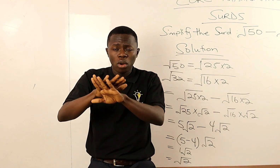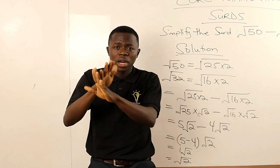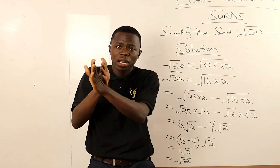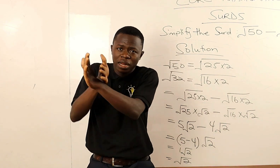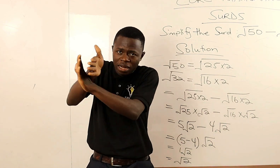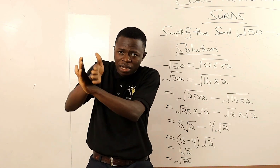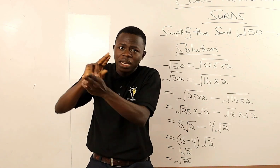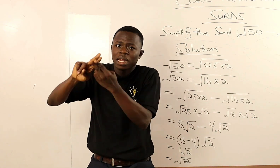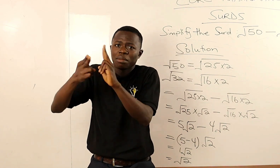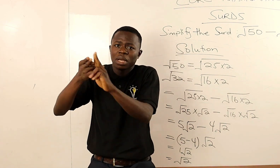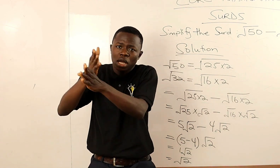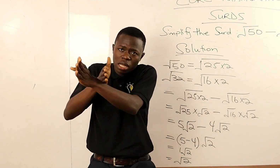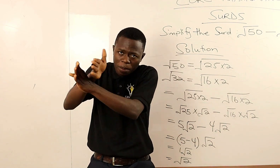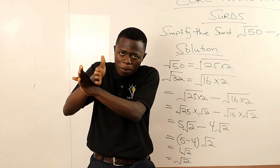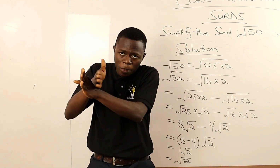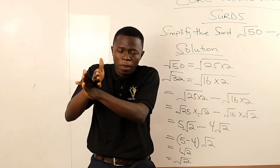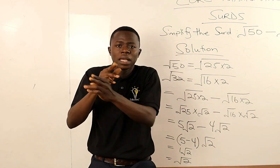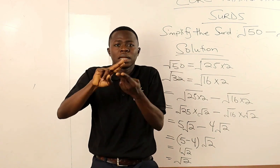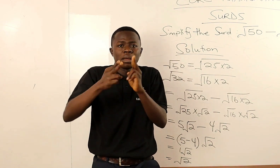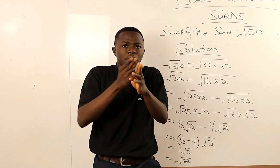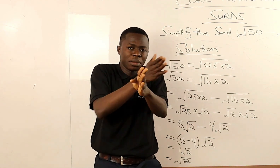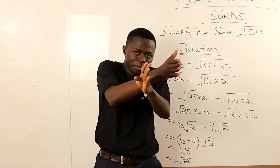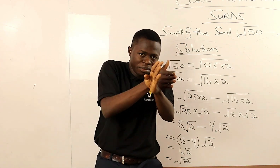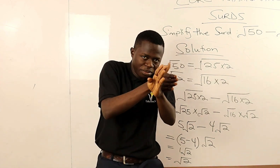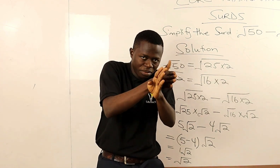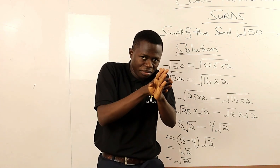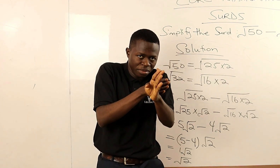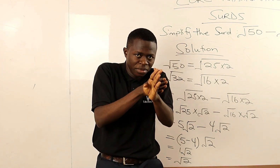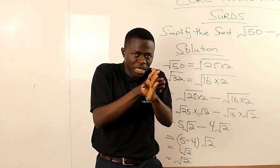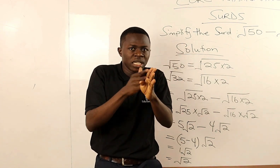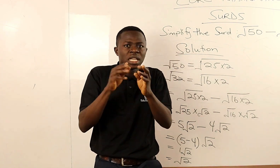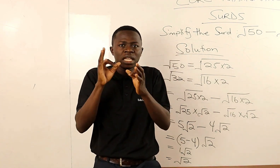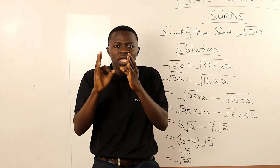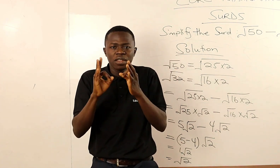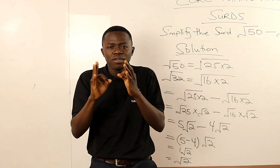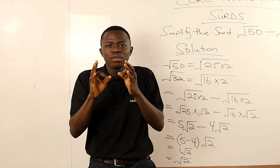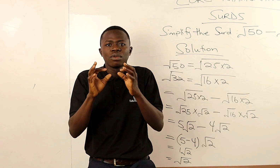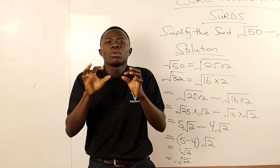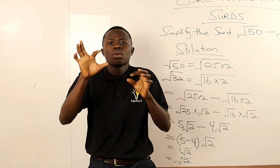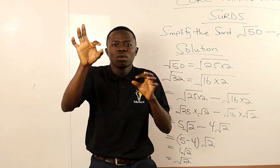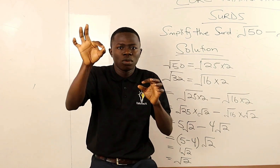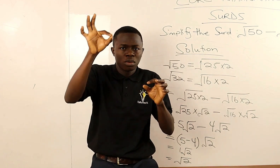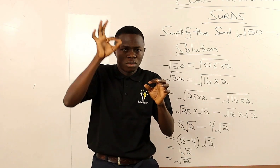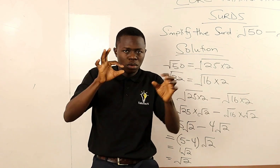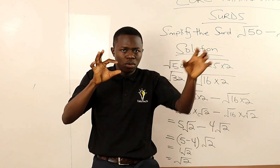sure that the numbers outside the square root signs, you